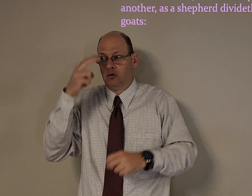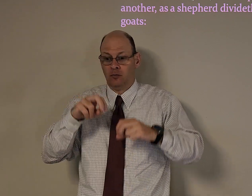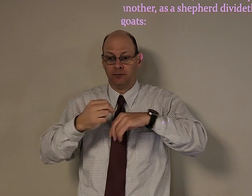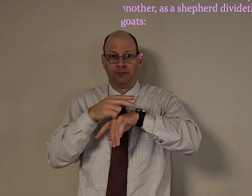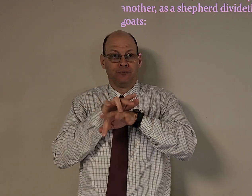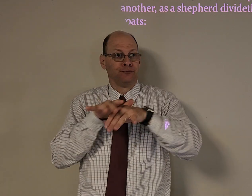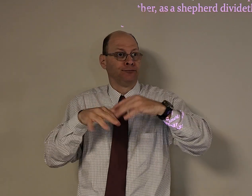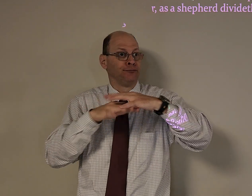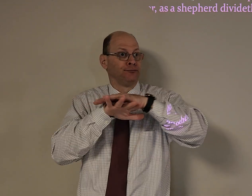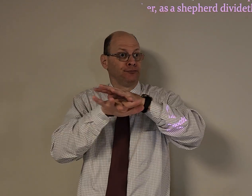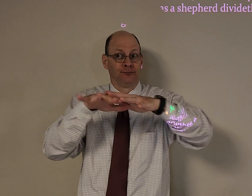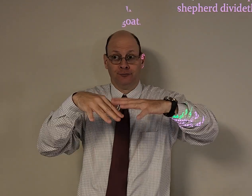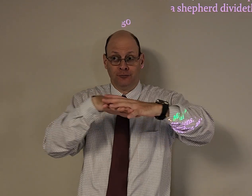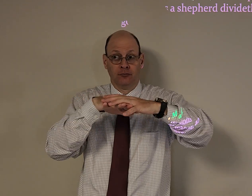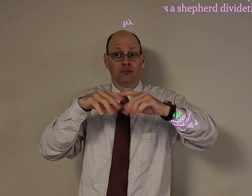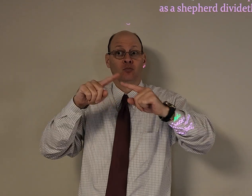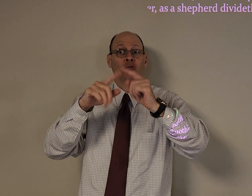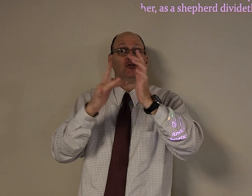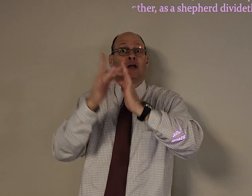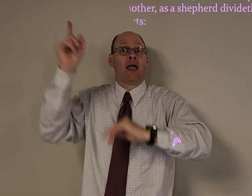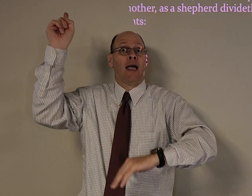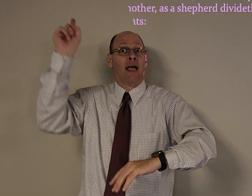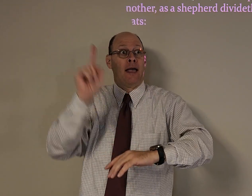Okay, representing the sheep, the goats,